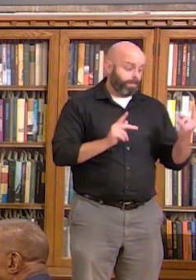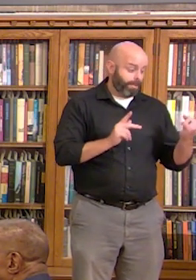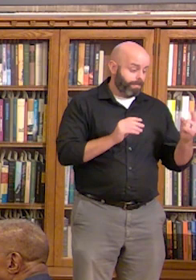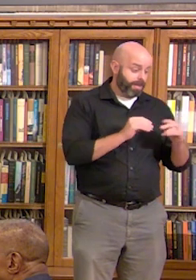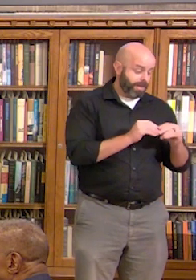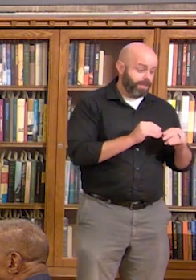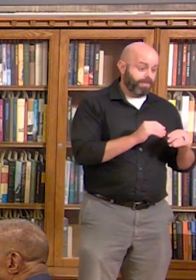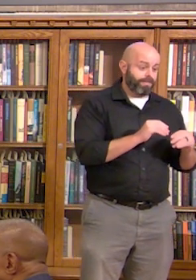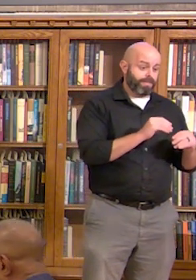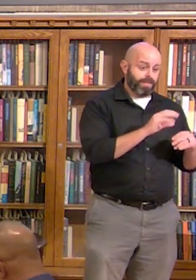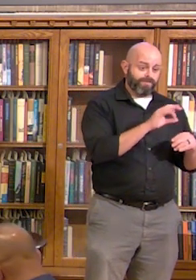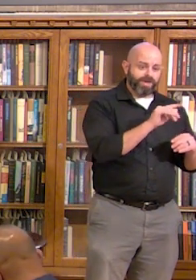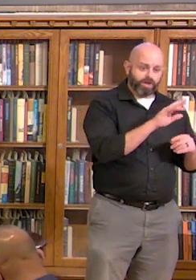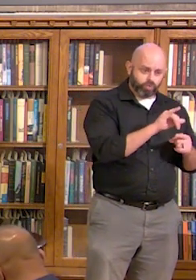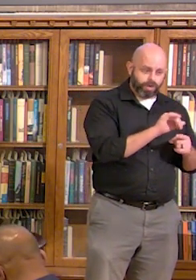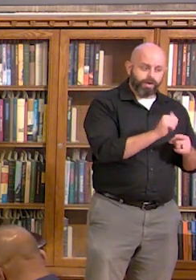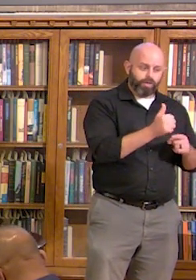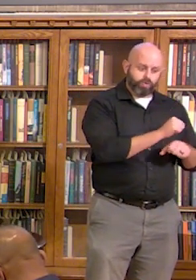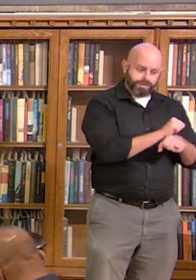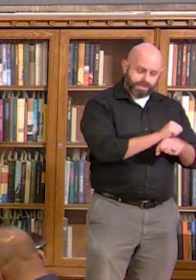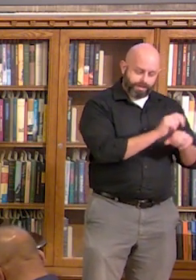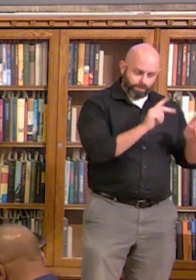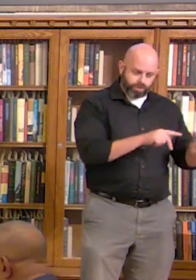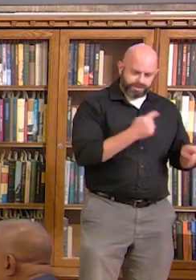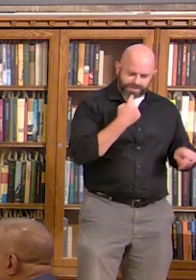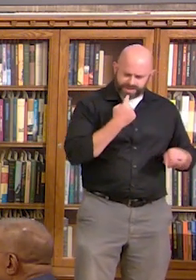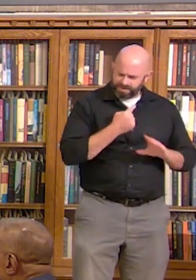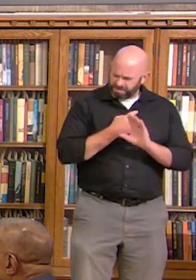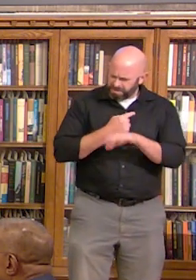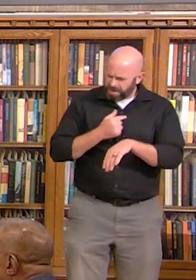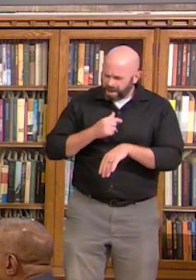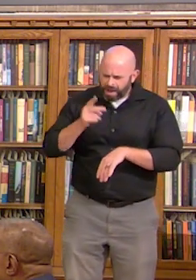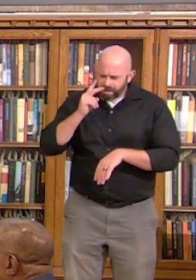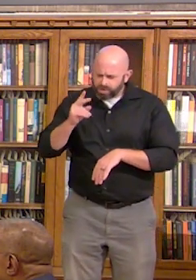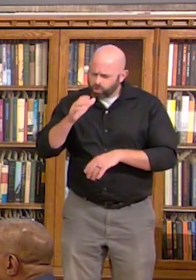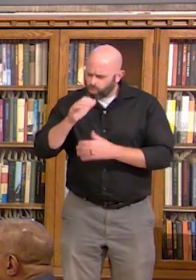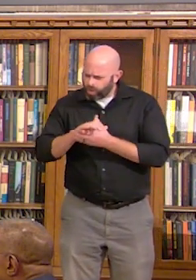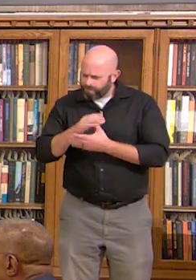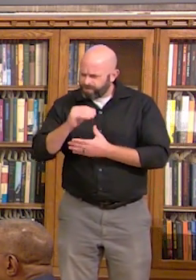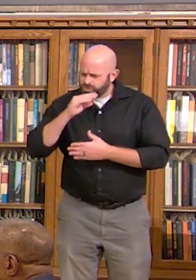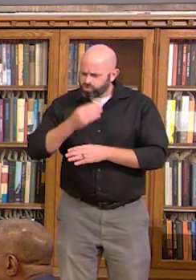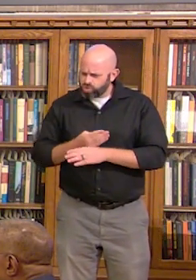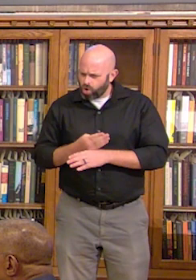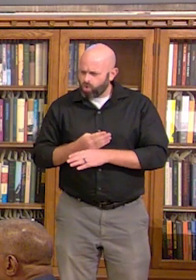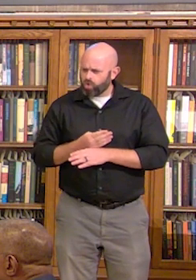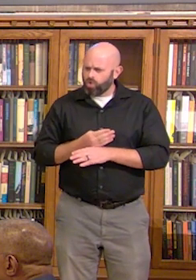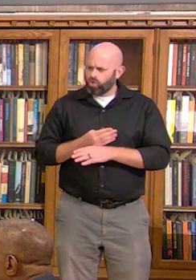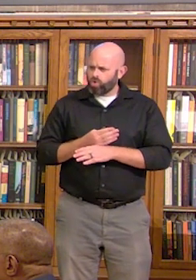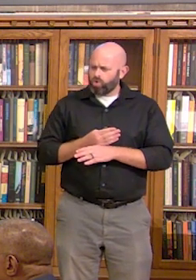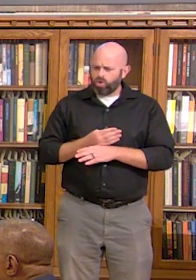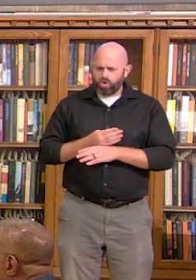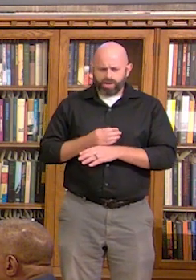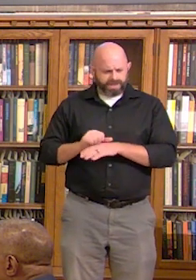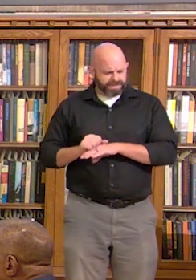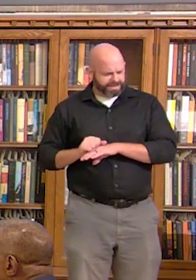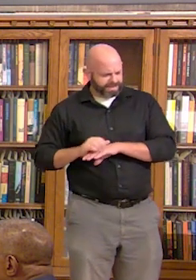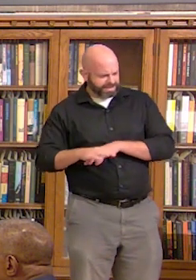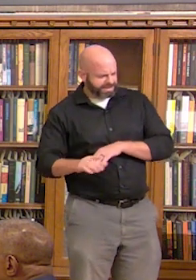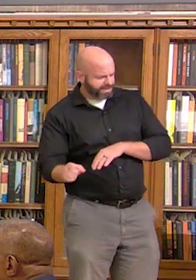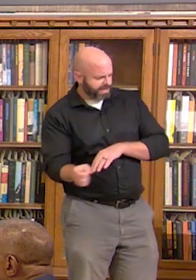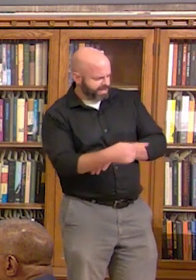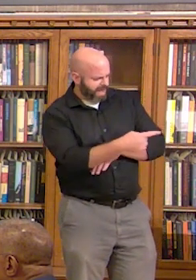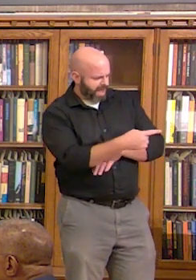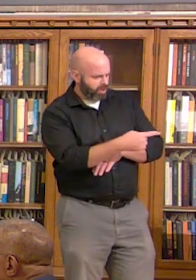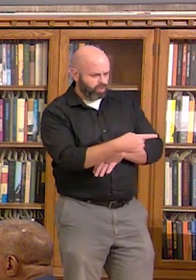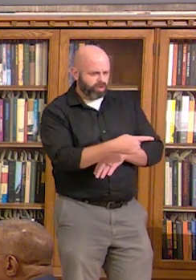another enslaved person like him says to him you know what I saw your wife and your child child being sent down the